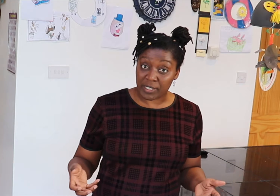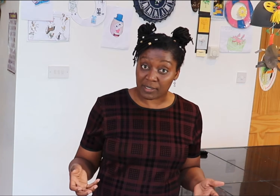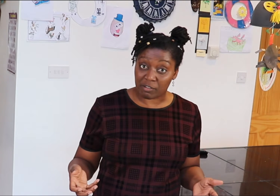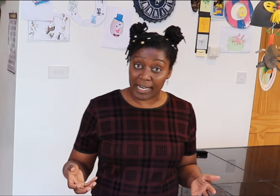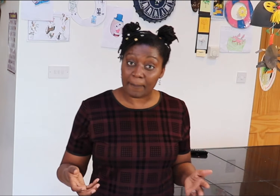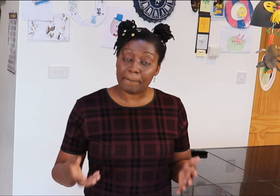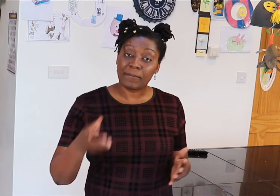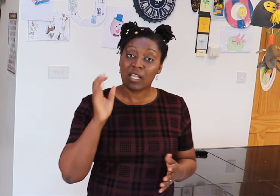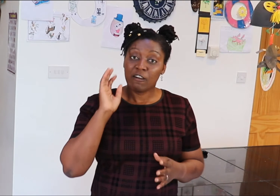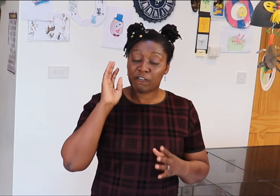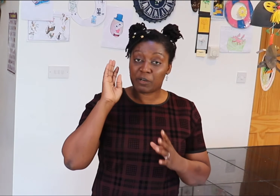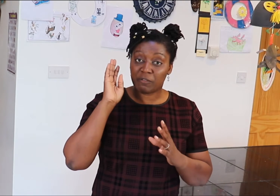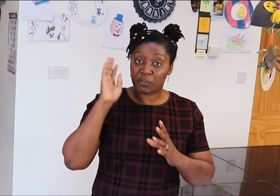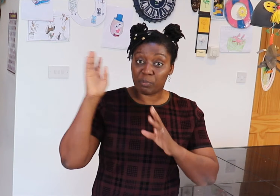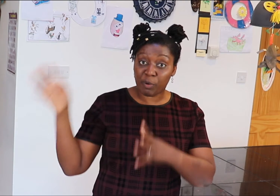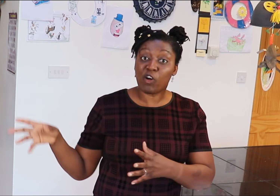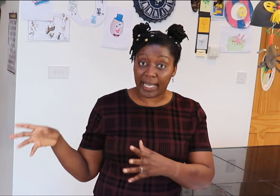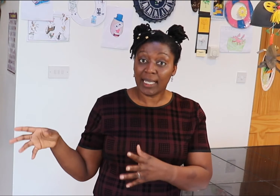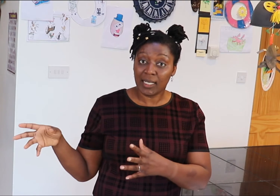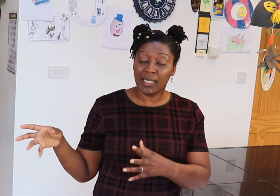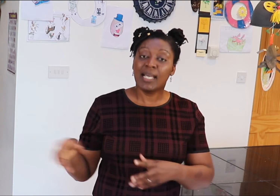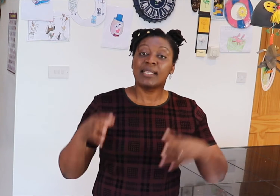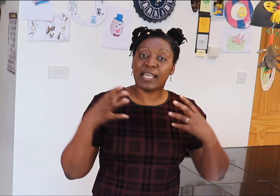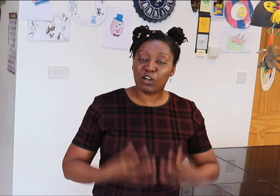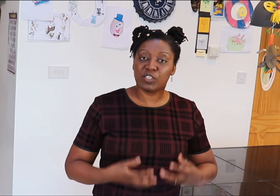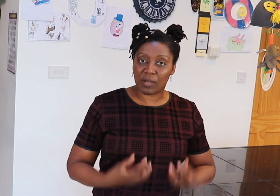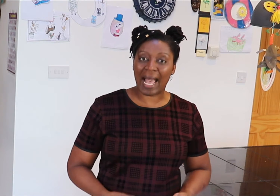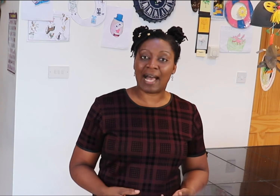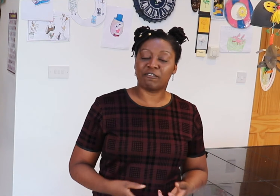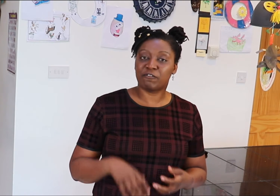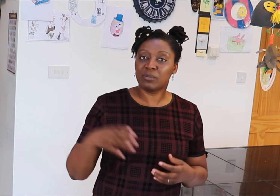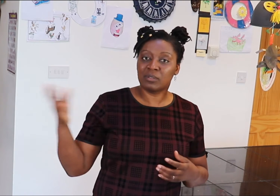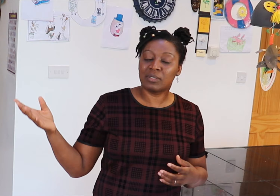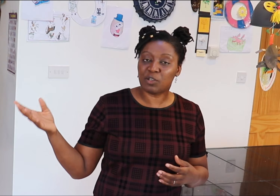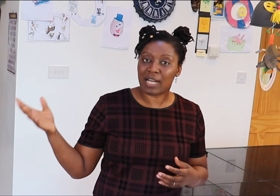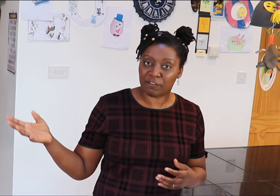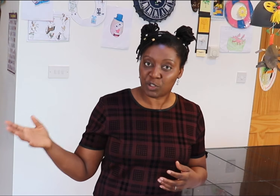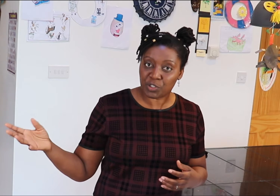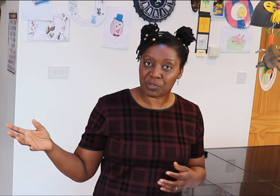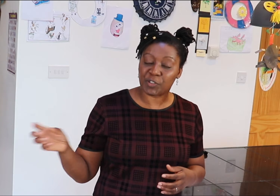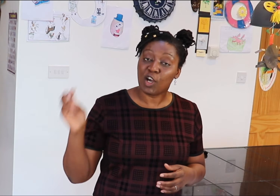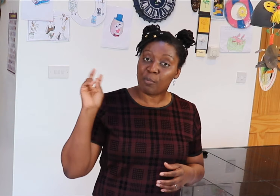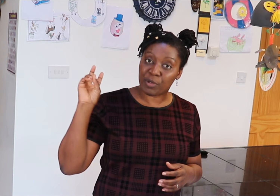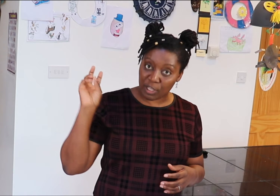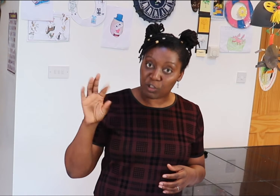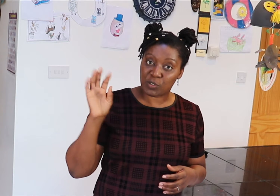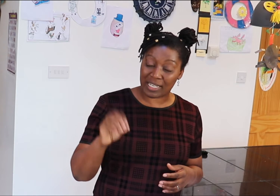ovaries, right? For a boy, they don't have the uterus, but they